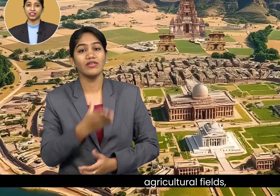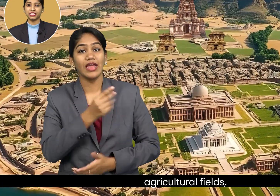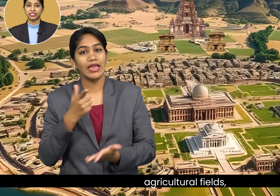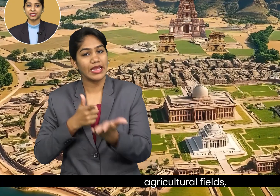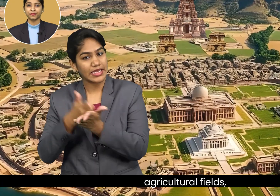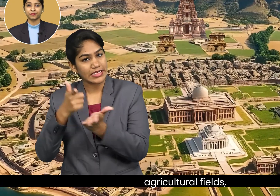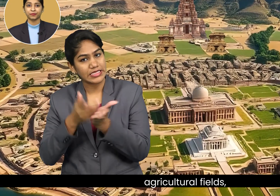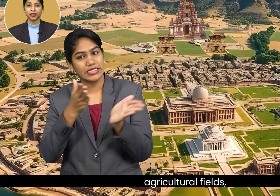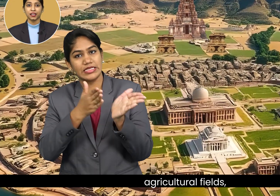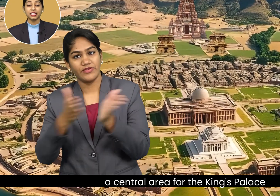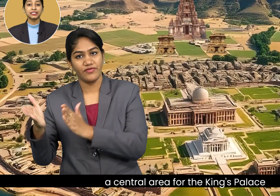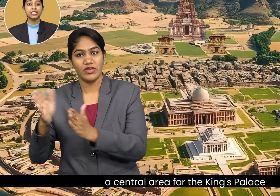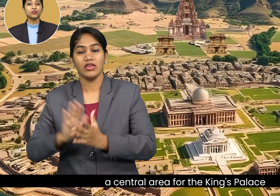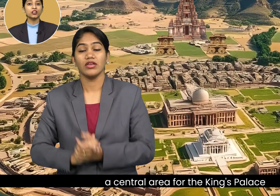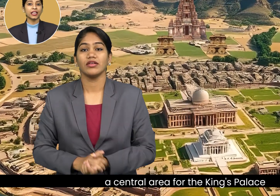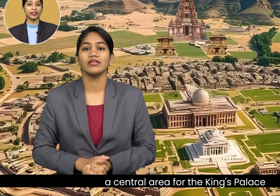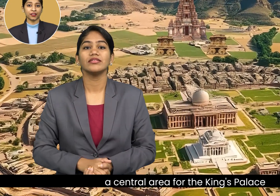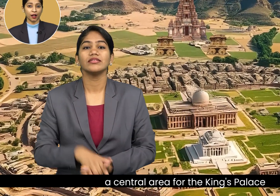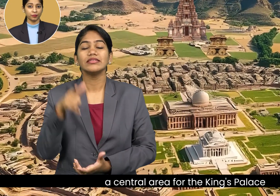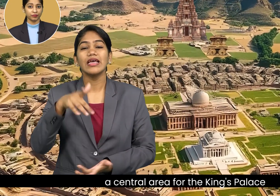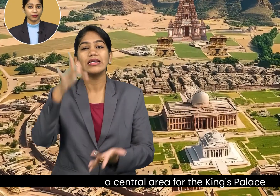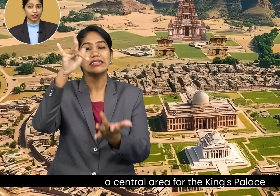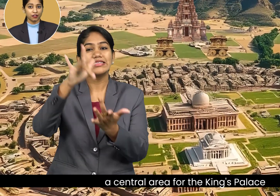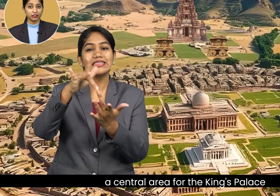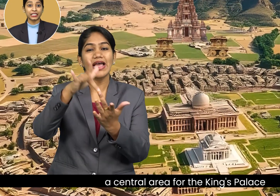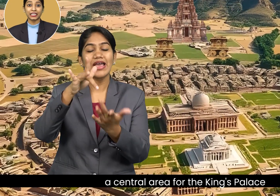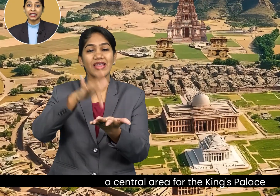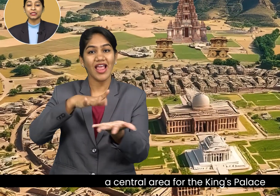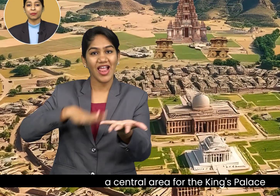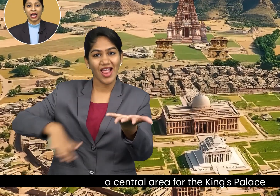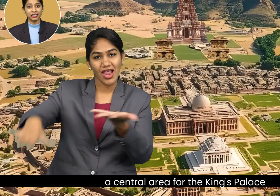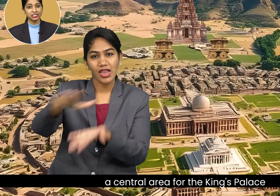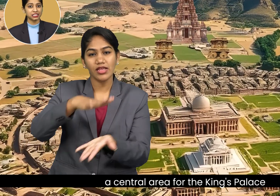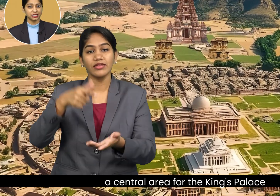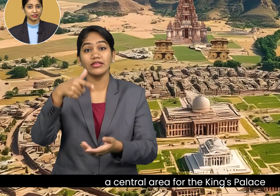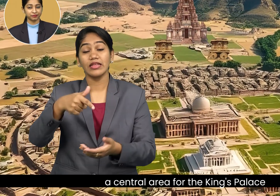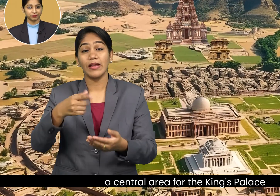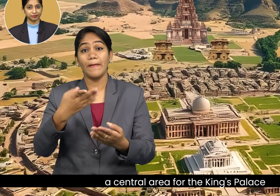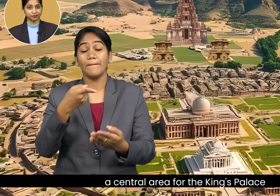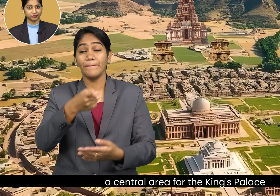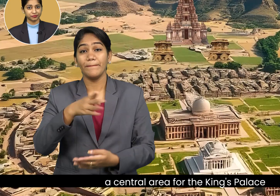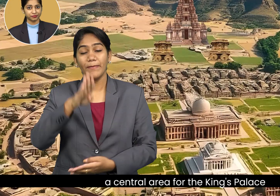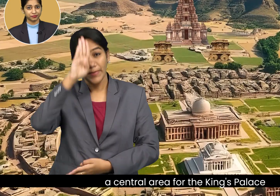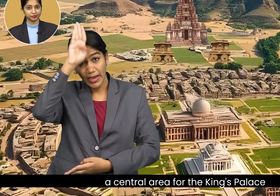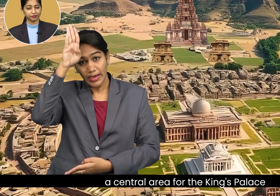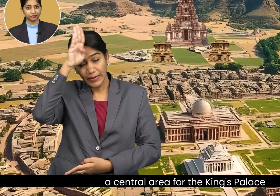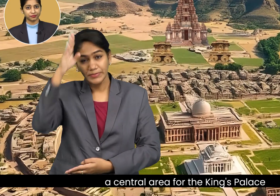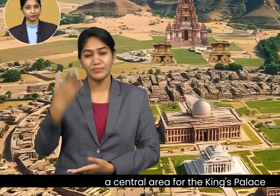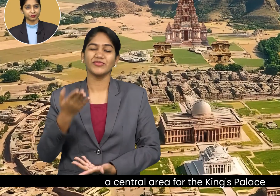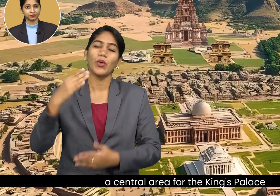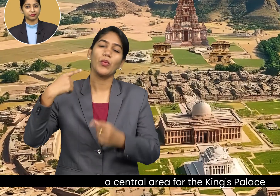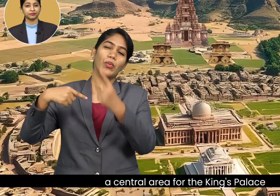agriculture fields, a central area for the king's palace,